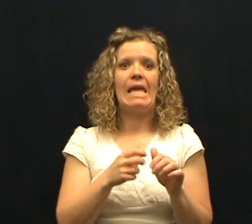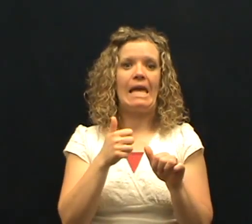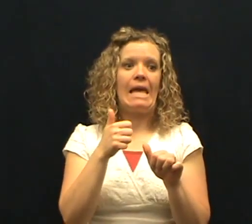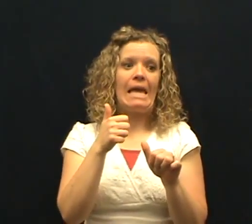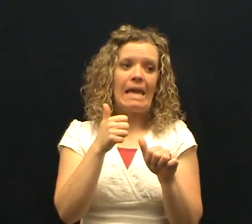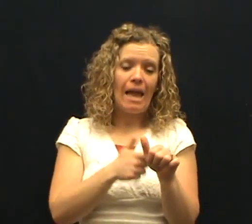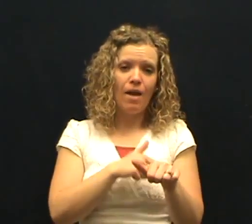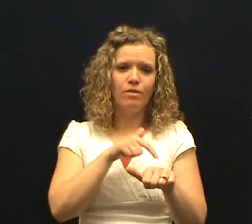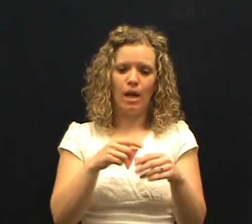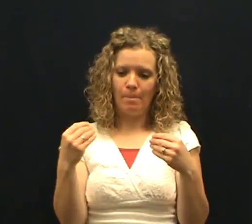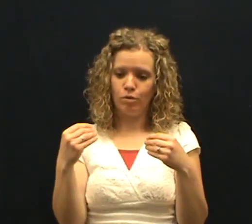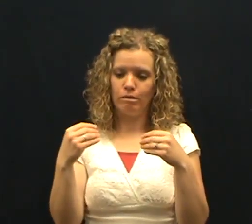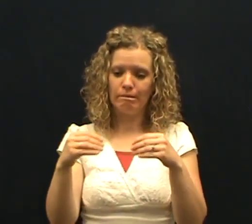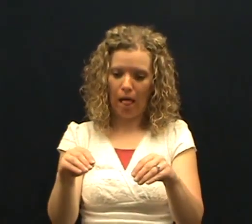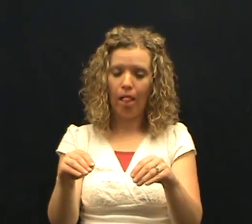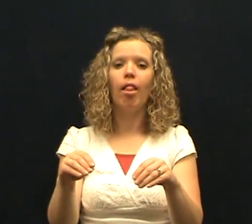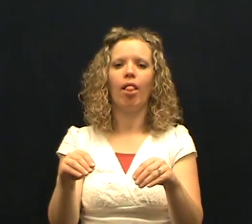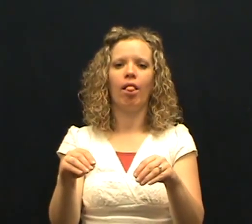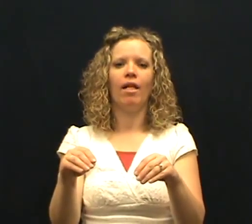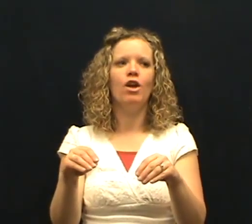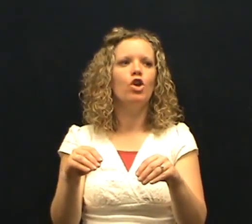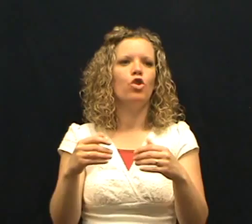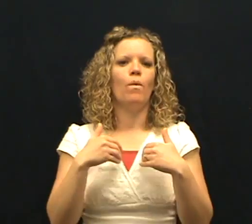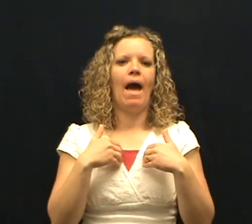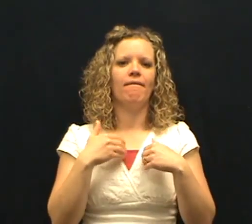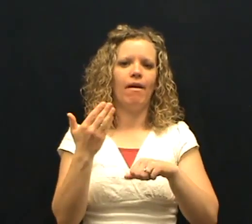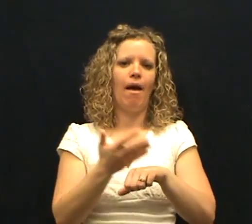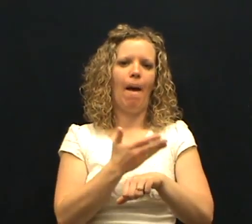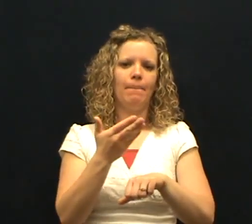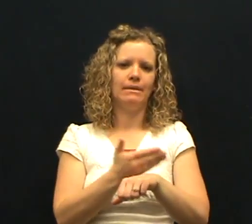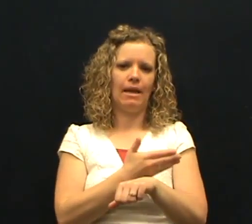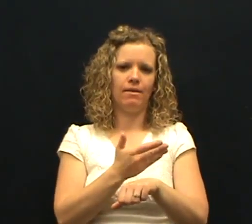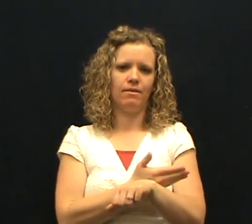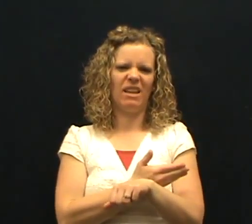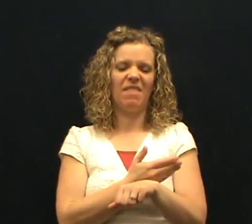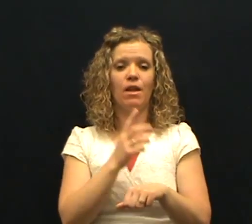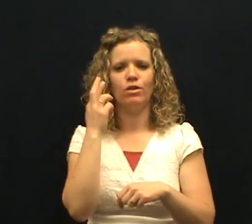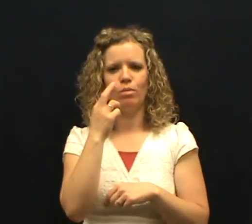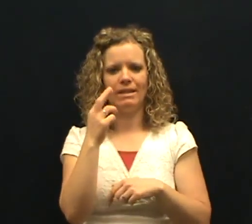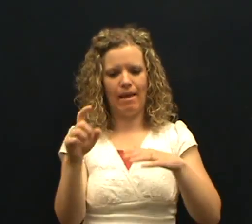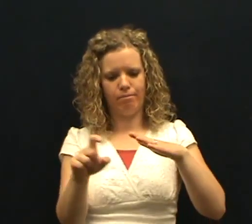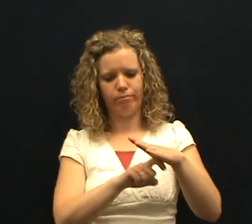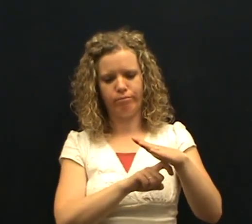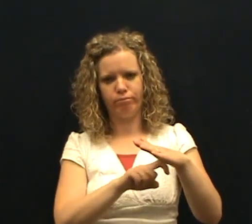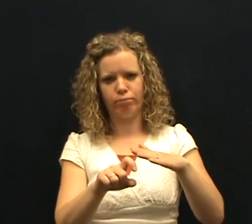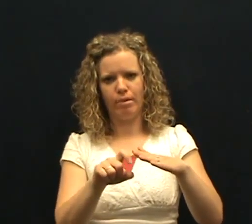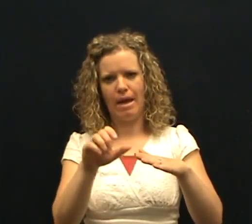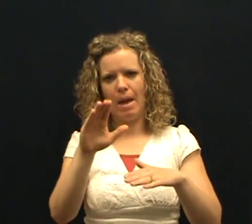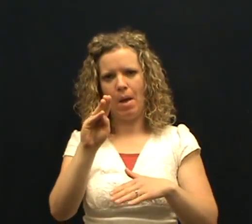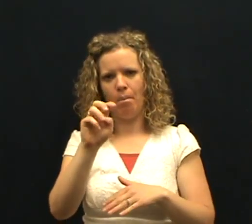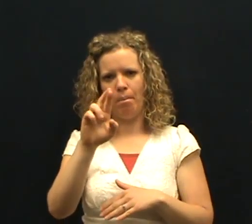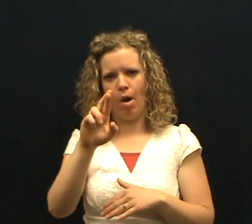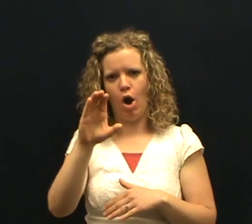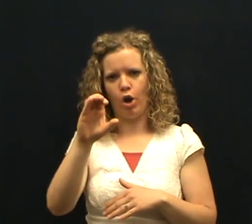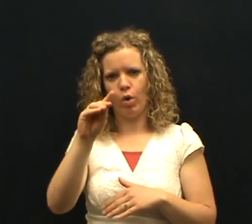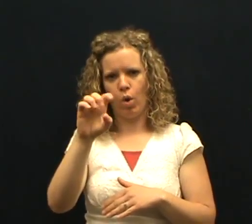That's why barcodes are such a cool thing in terms of helping control inventory, because all you do is you scan a barcode.